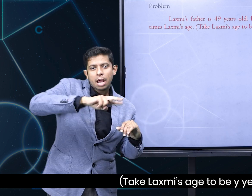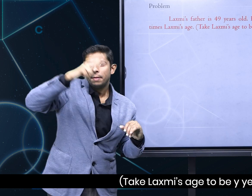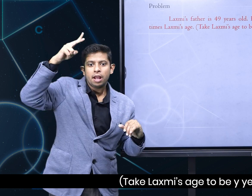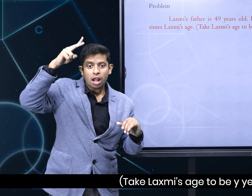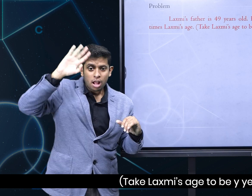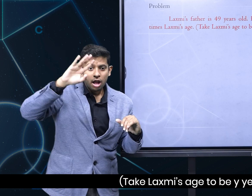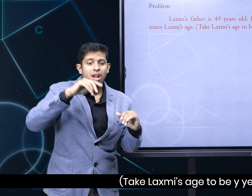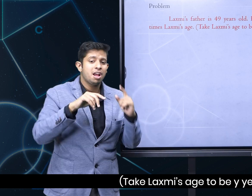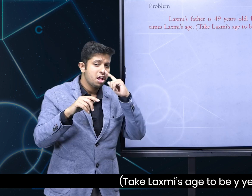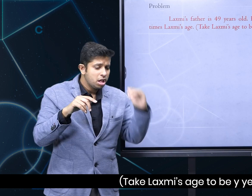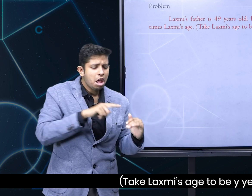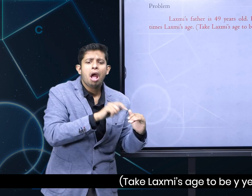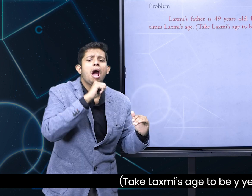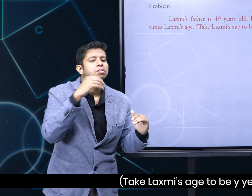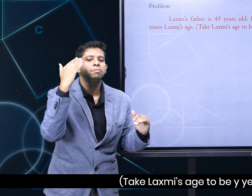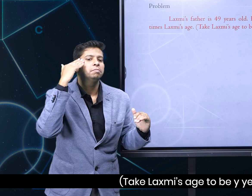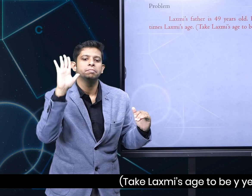Take Lakshmi's age to be y years.